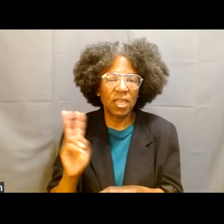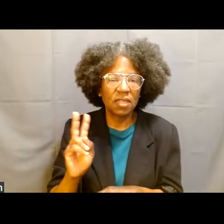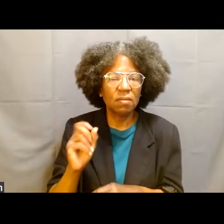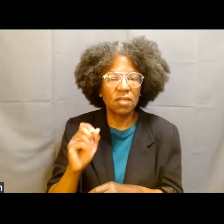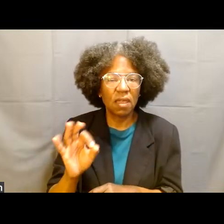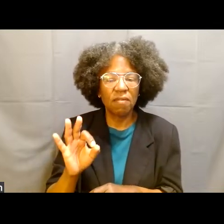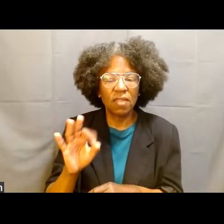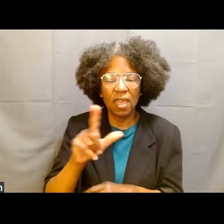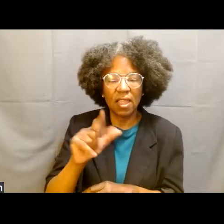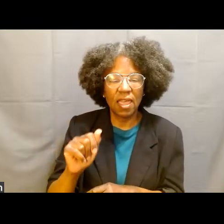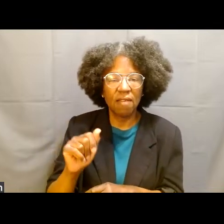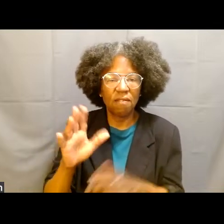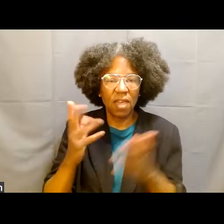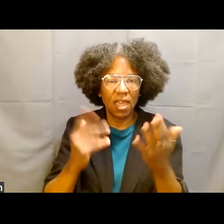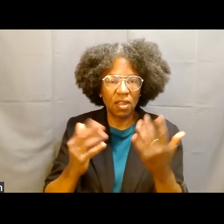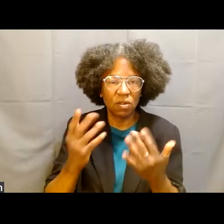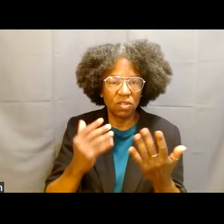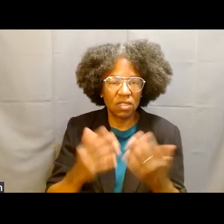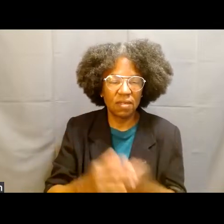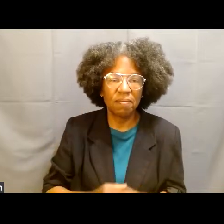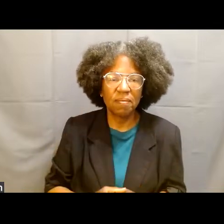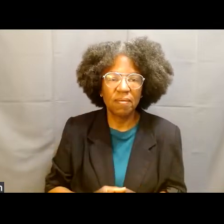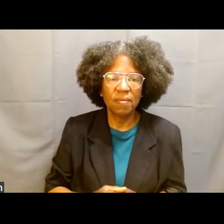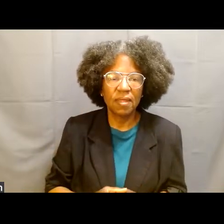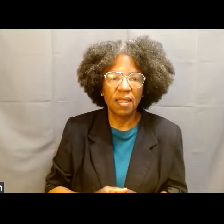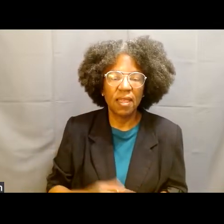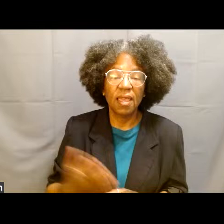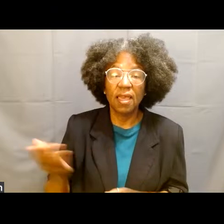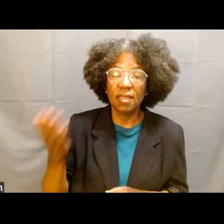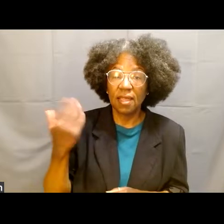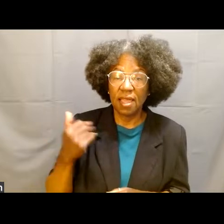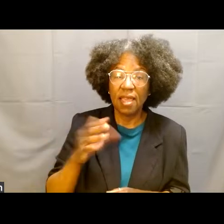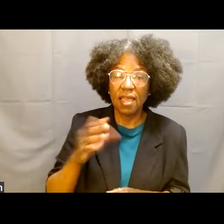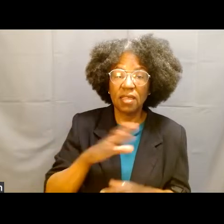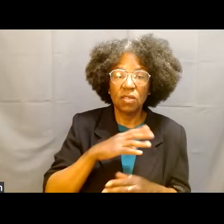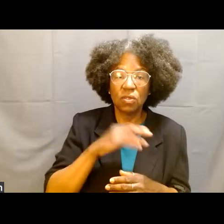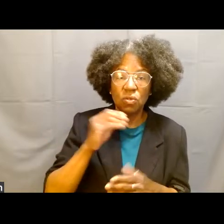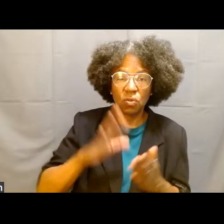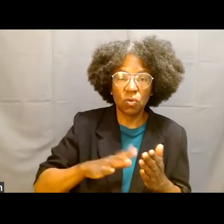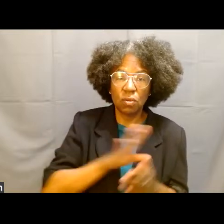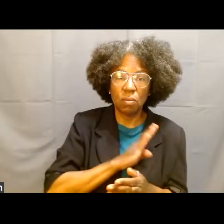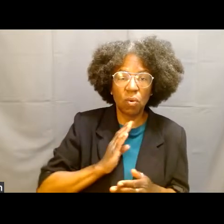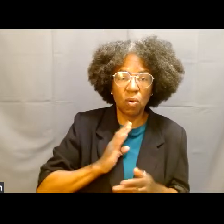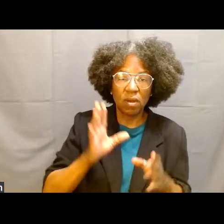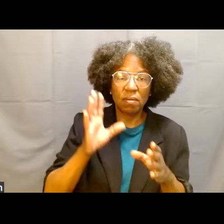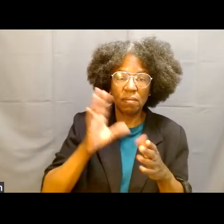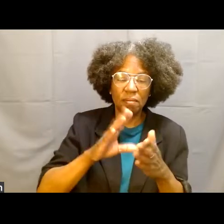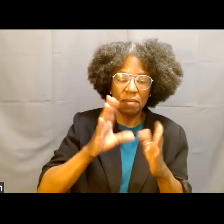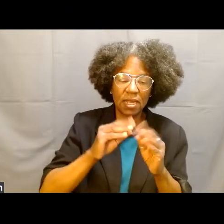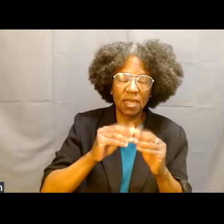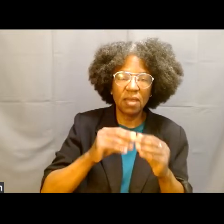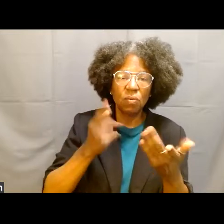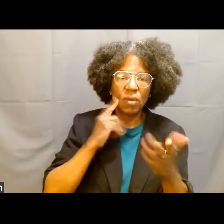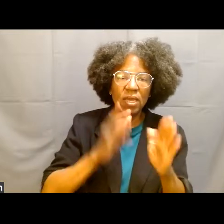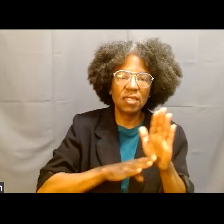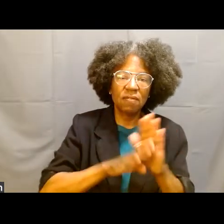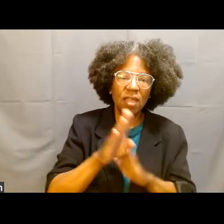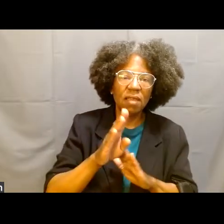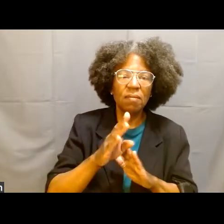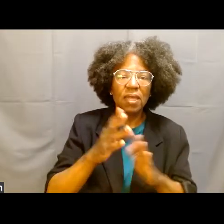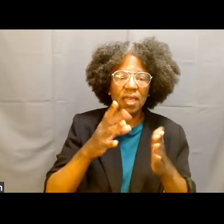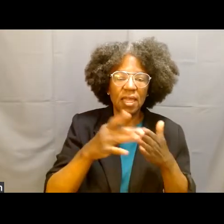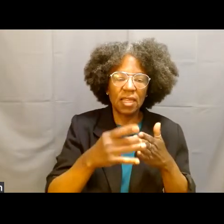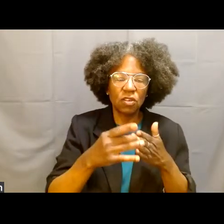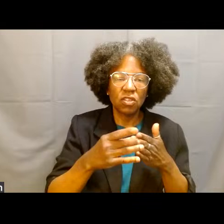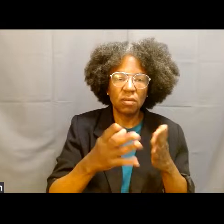At our last student board meeting, we focused on developing our leadership skills, and we did this through leadership simulations